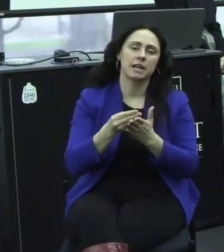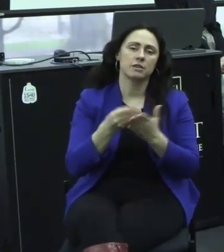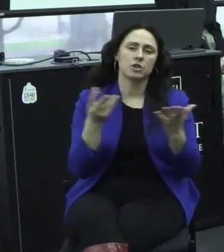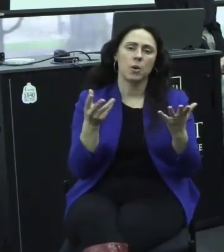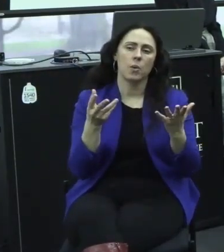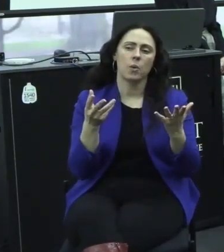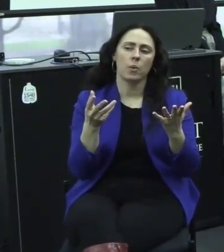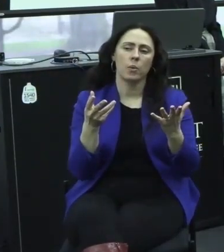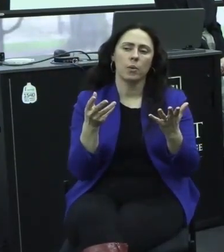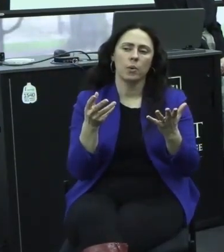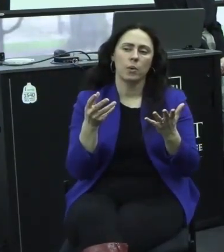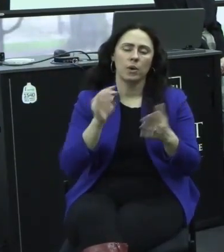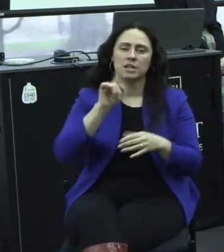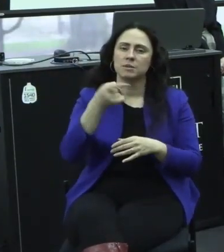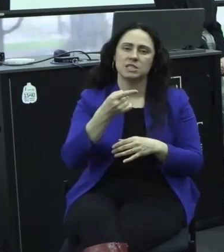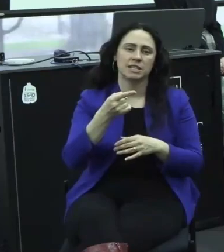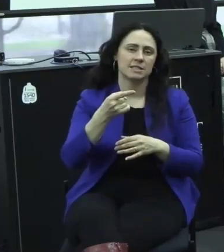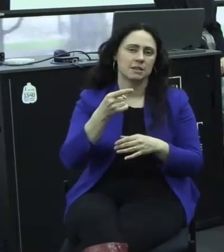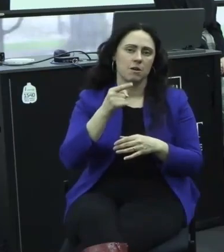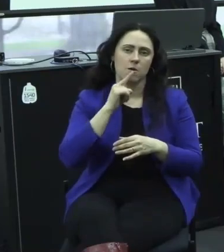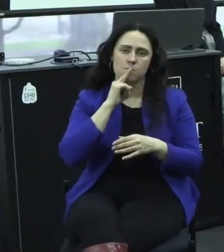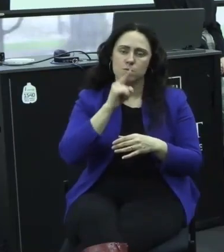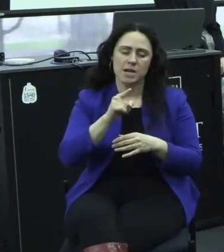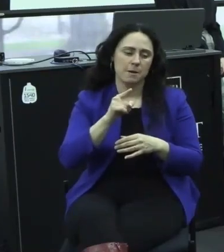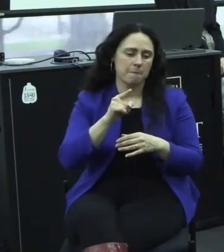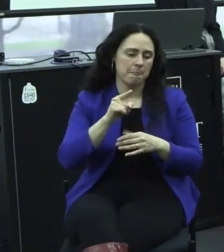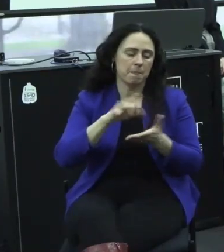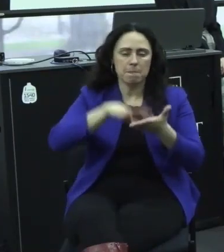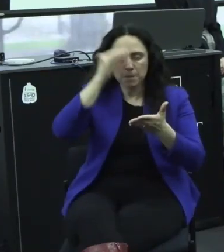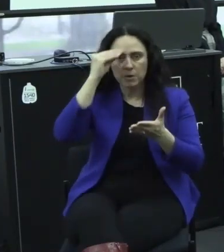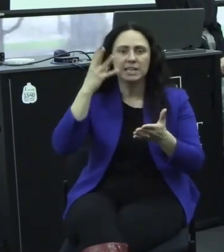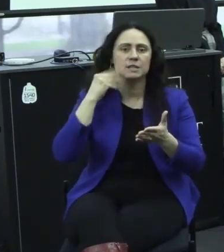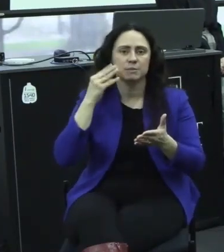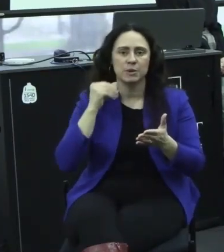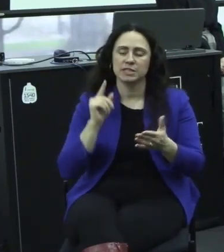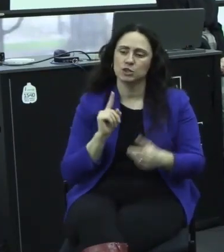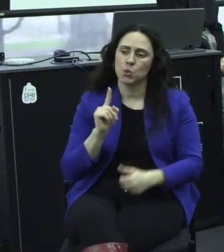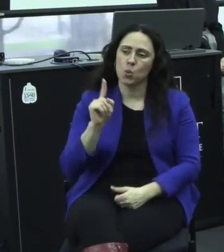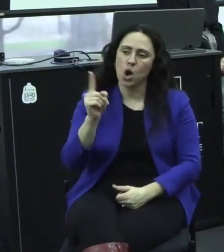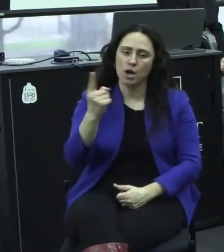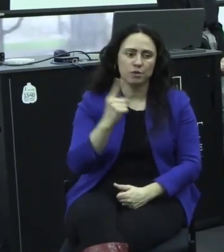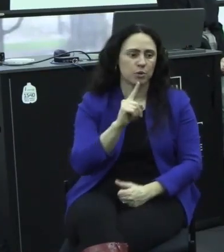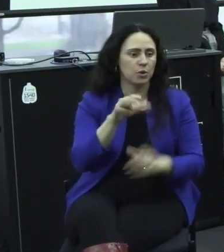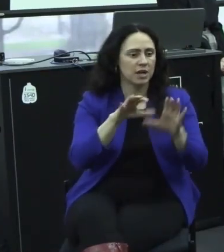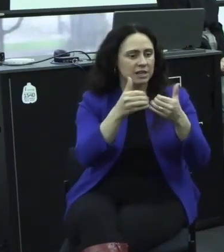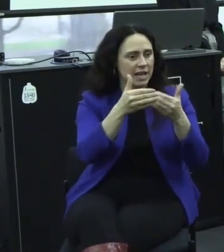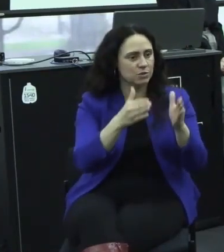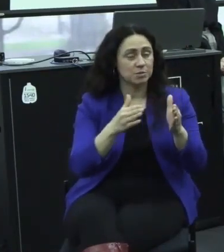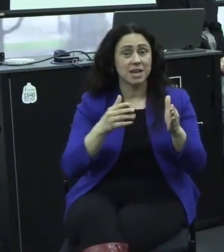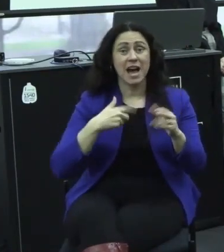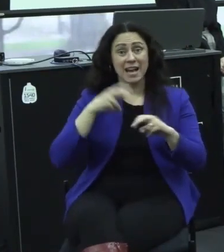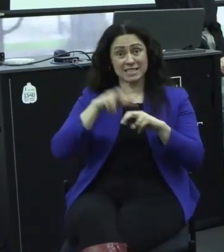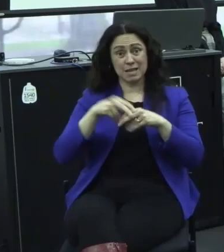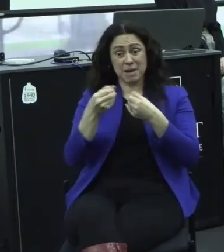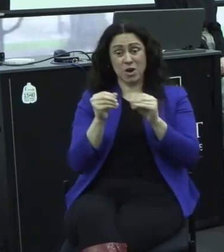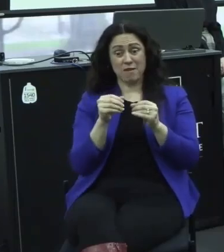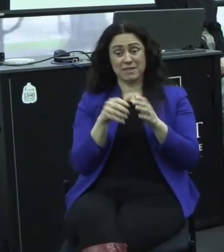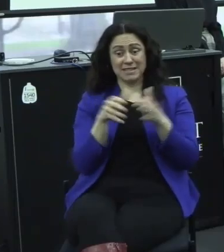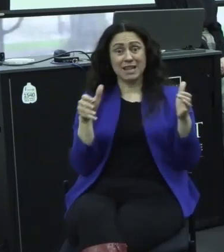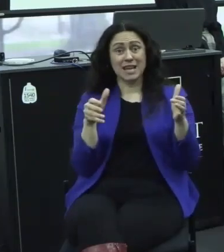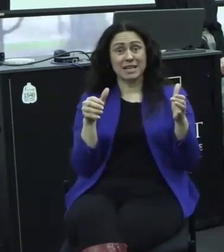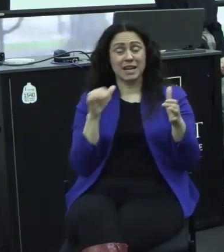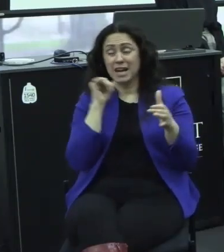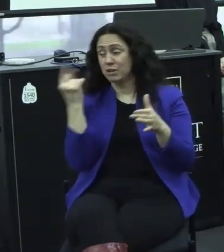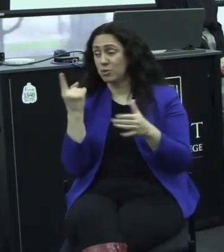has been just such an eye-opening experience for us to walk through classrooms. You know, I sit in my office a lot. I don't always get